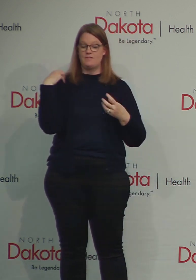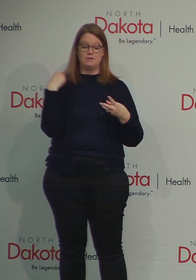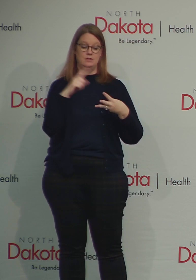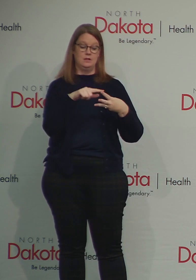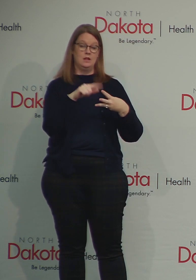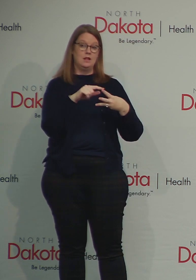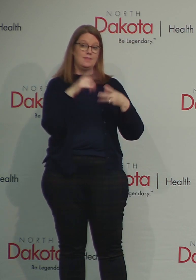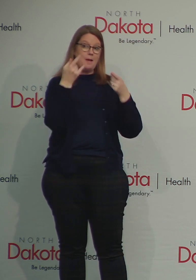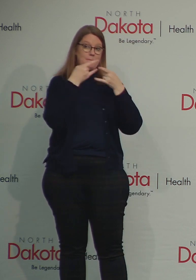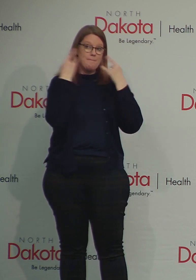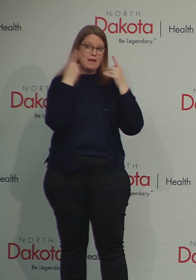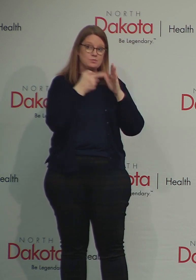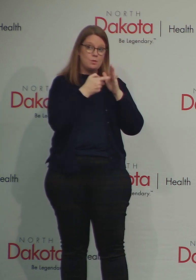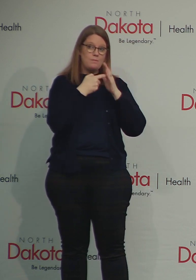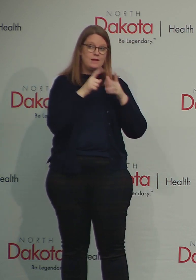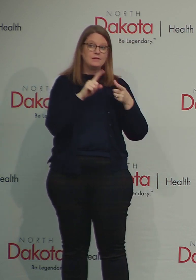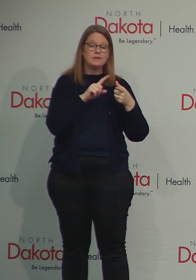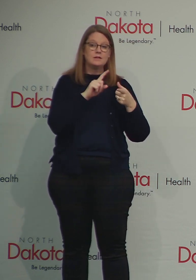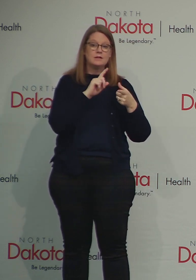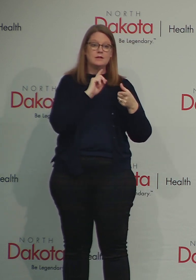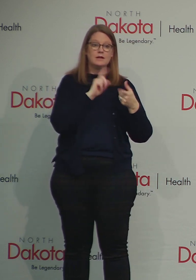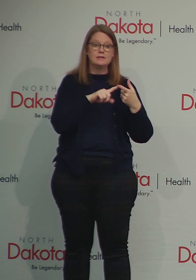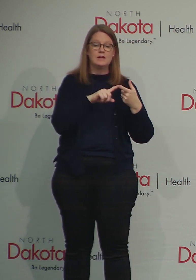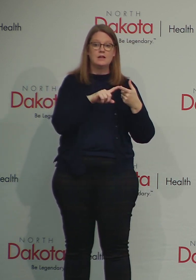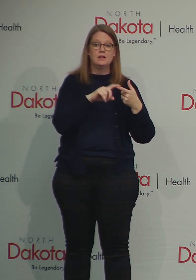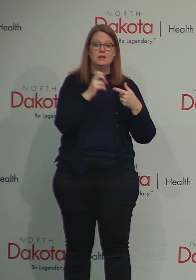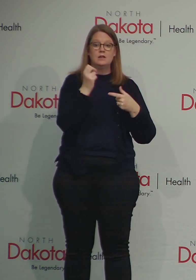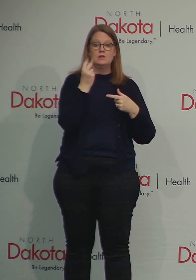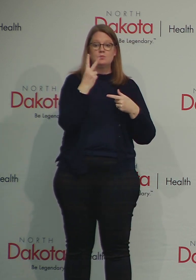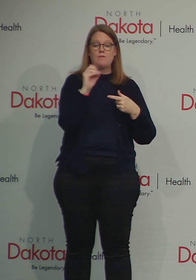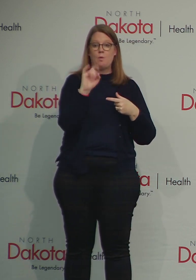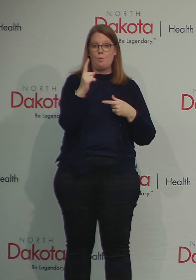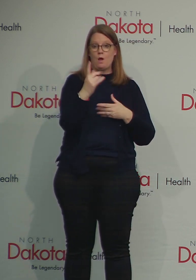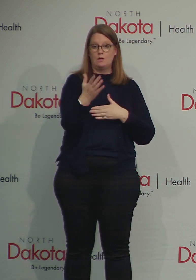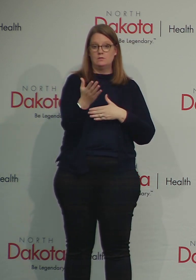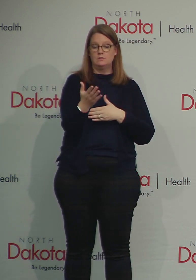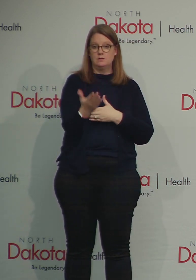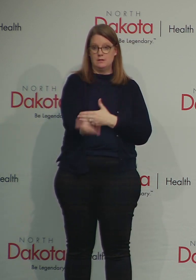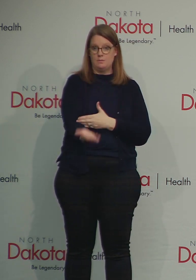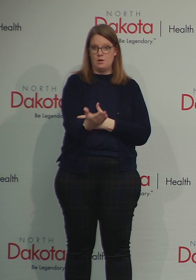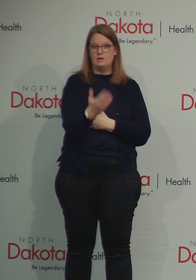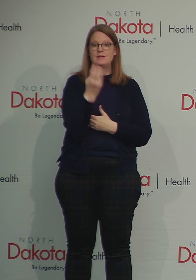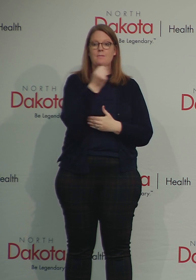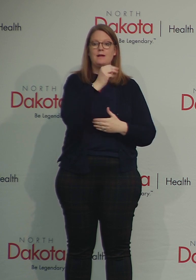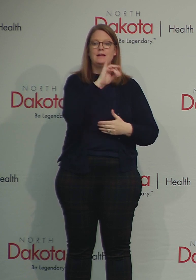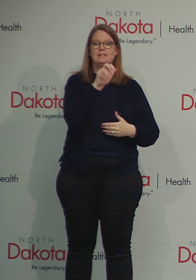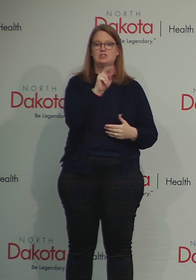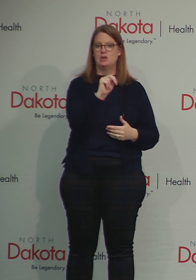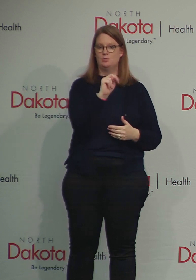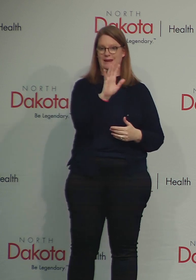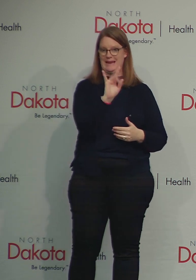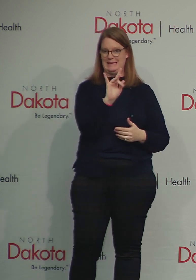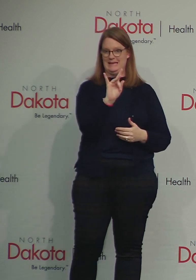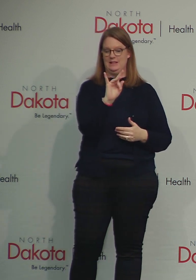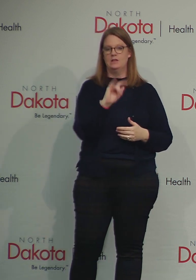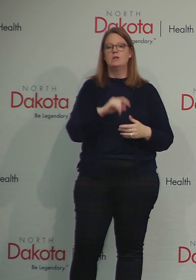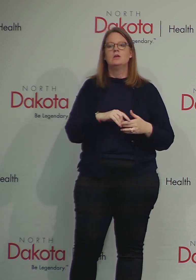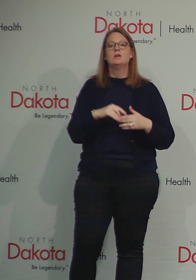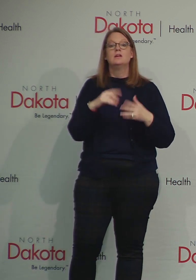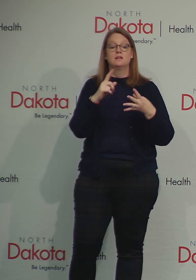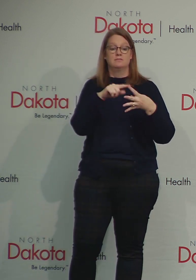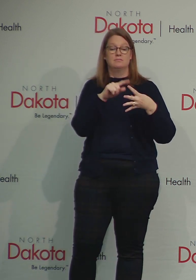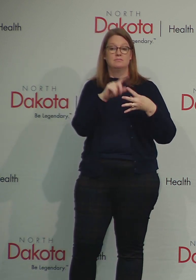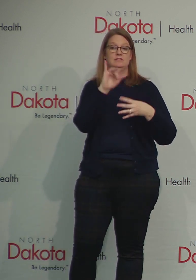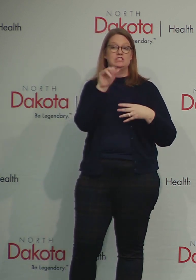mask requirement until 12:01 a.m. on Monday, January 18th. The purpose of this